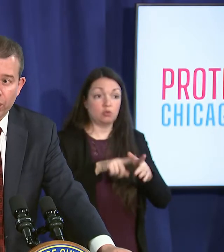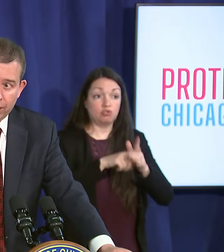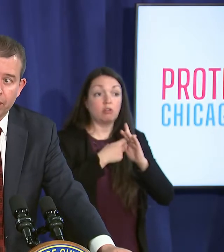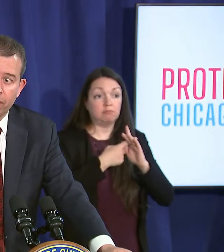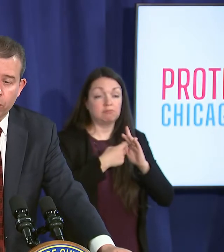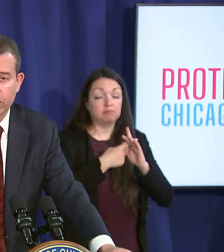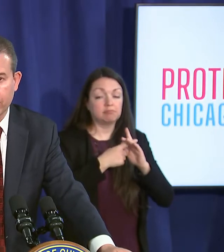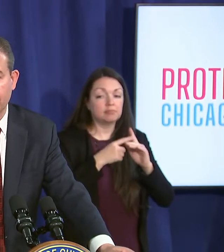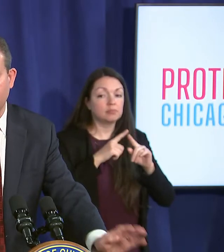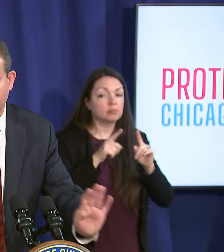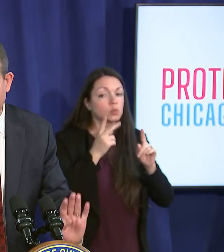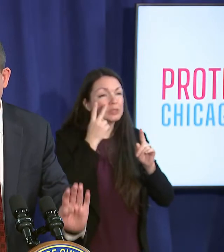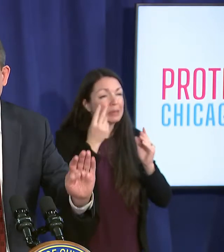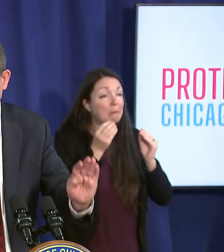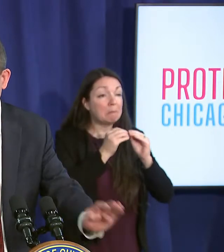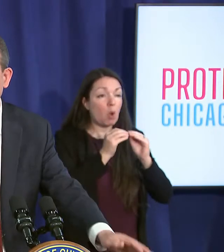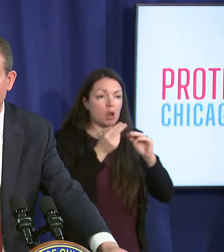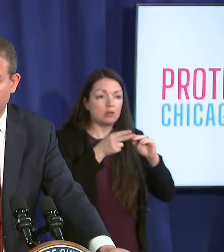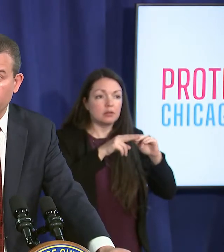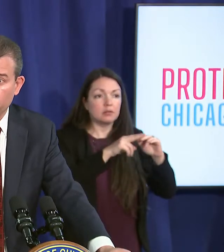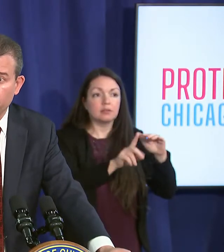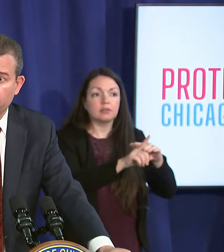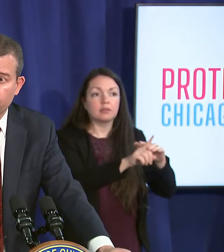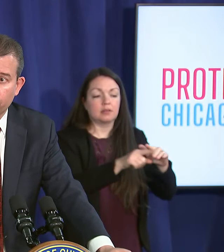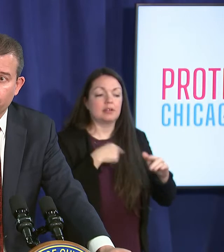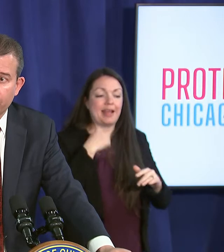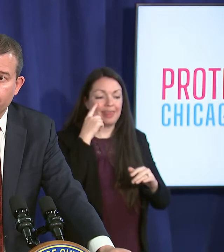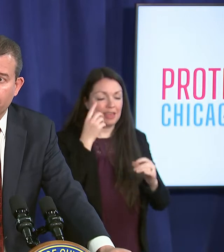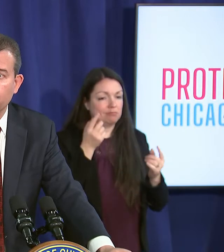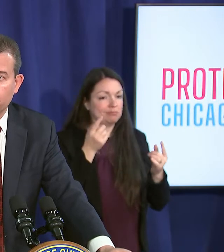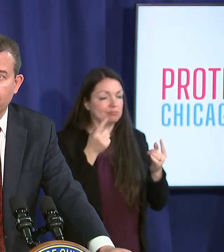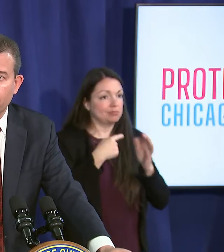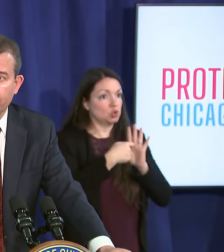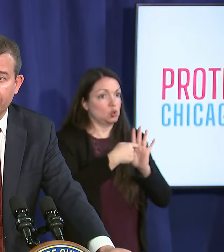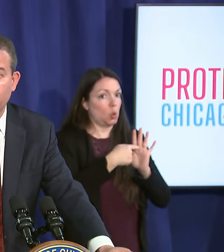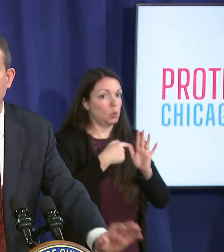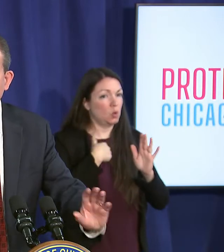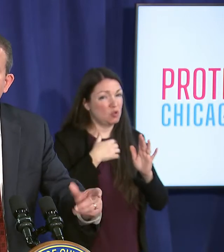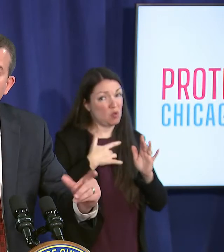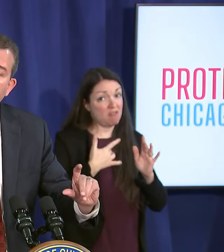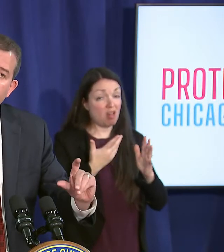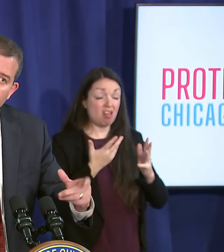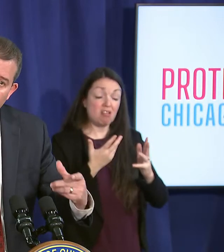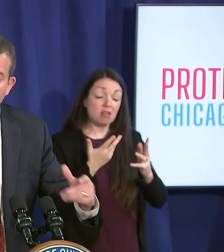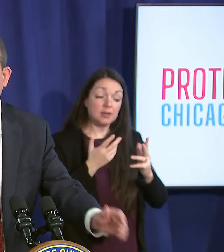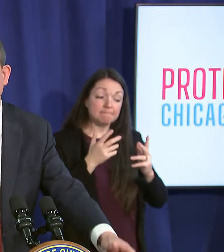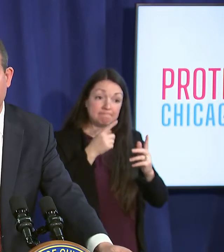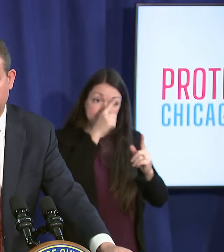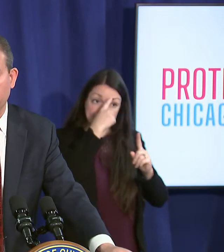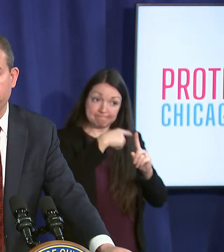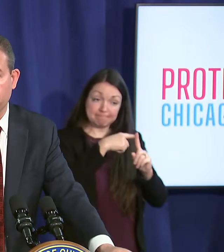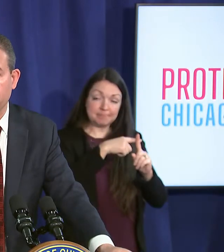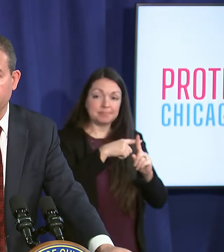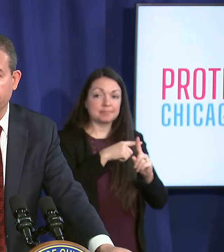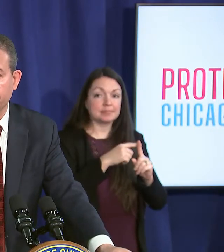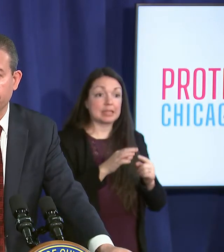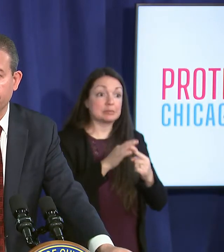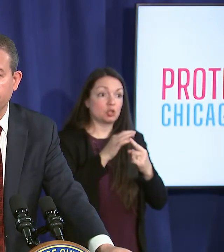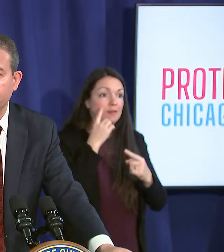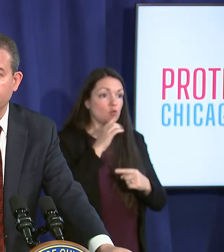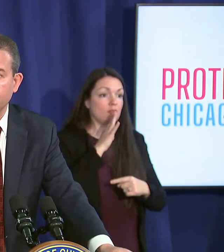seeing more activity, which I think is starting to show up in our numbers, which makes me cautiously optimistic. And we're seeing it particularly with 5 to